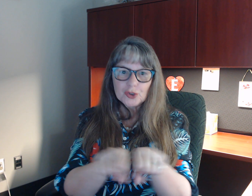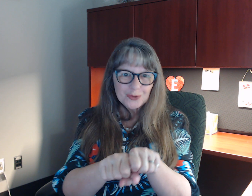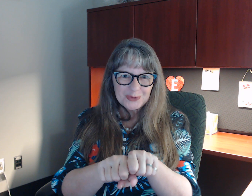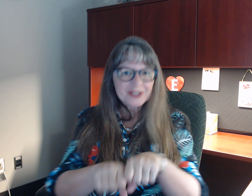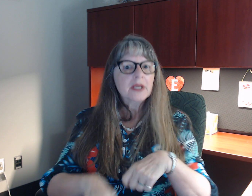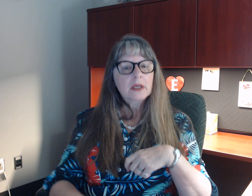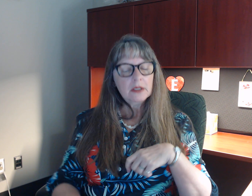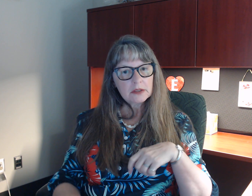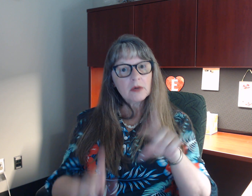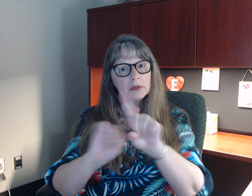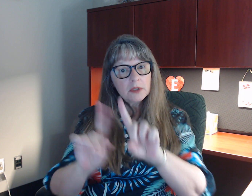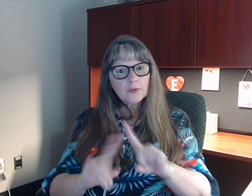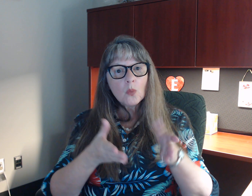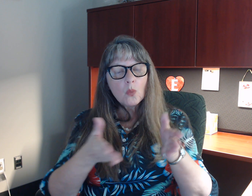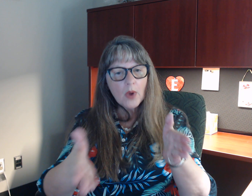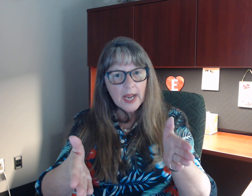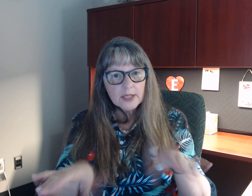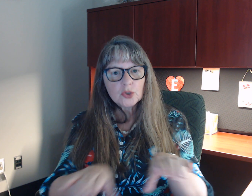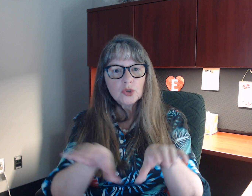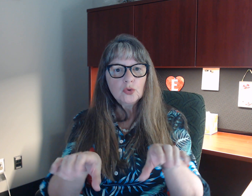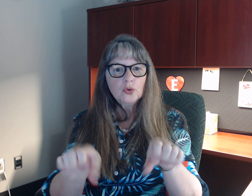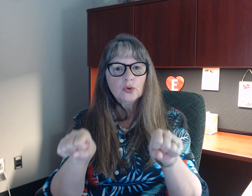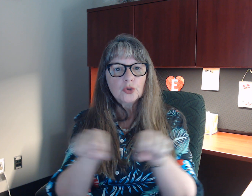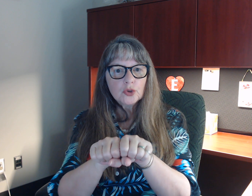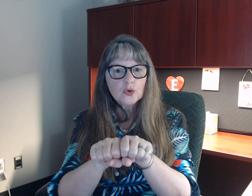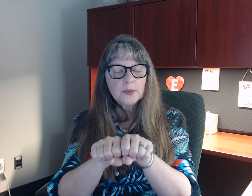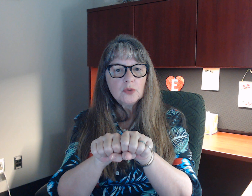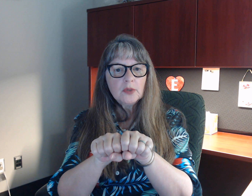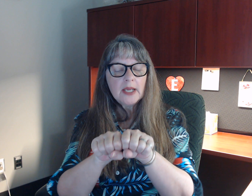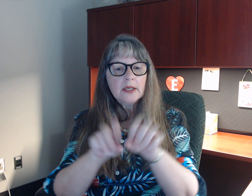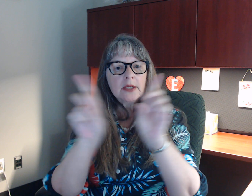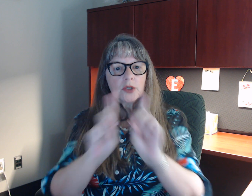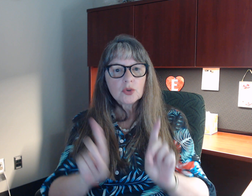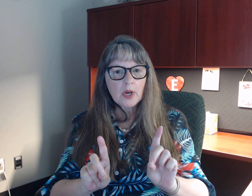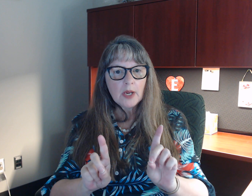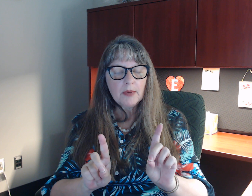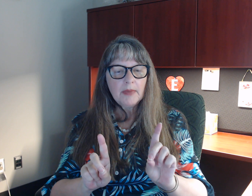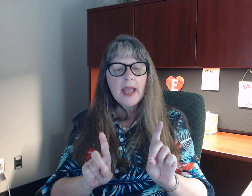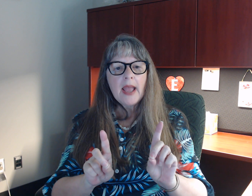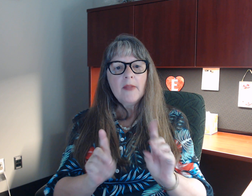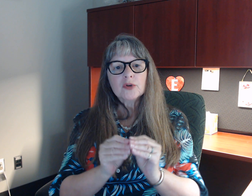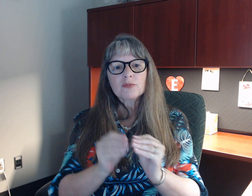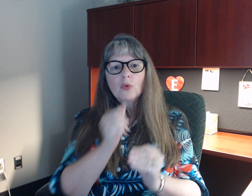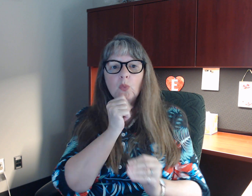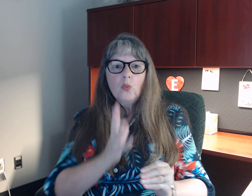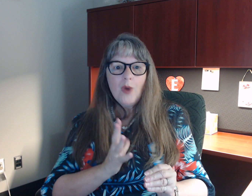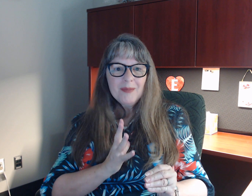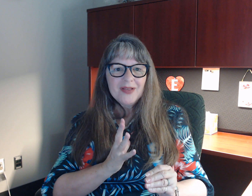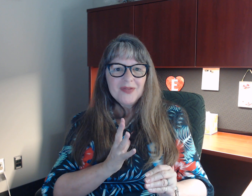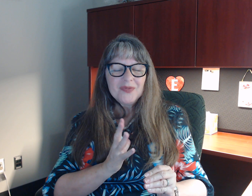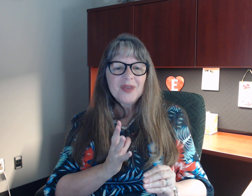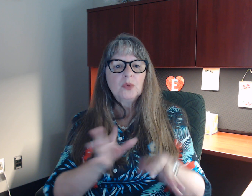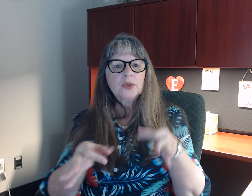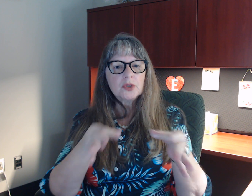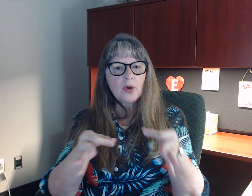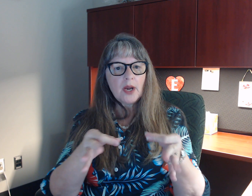shoes. So different ways to do your shoes, but you can describe them. And there's more women that will describe their